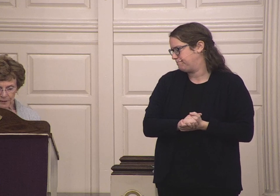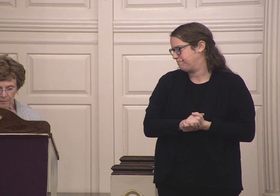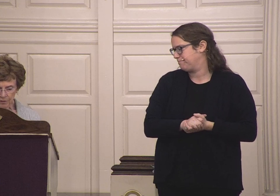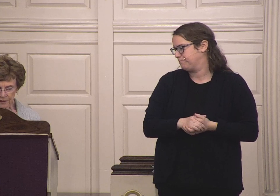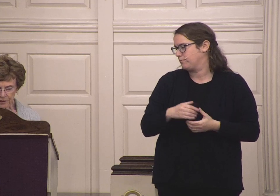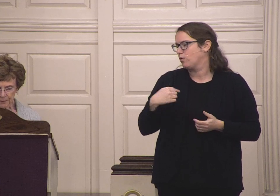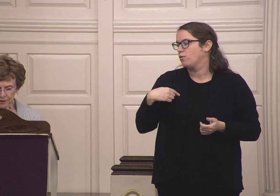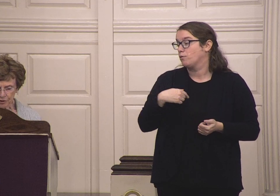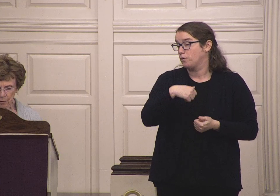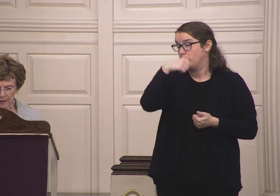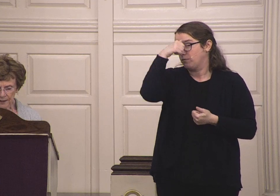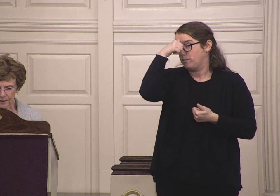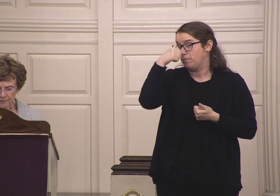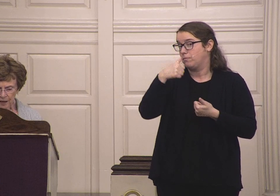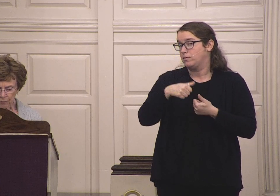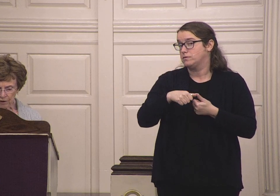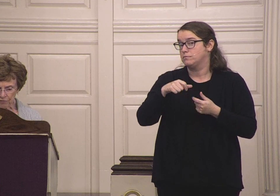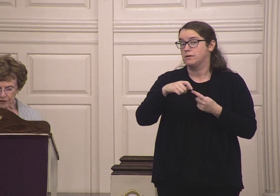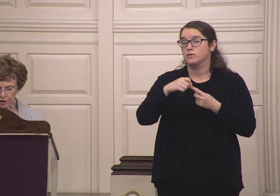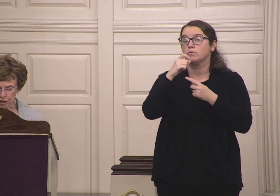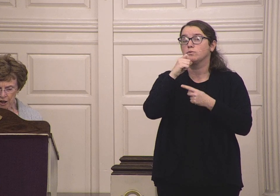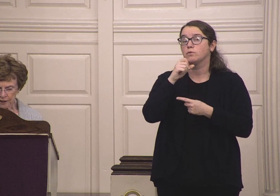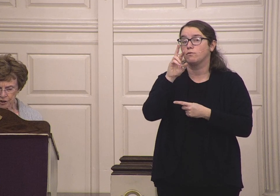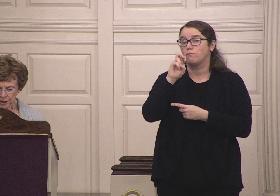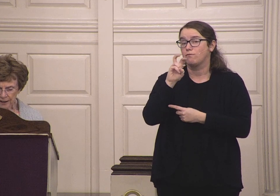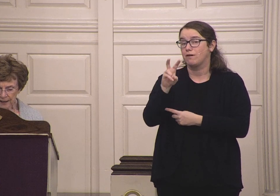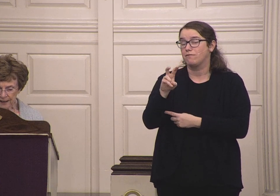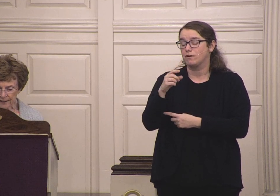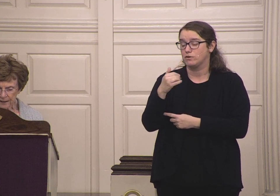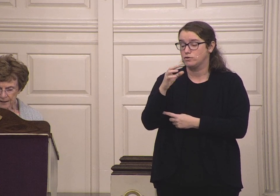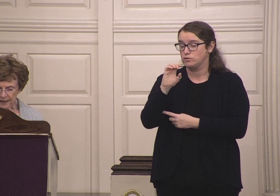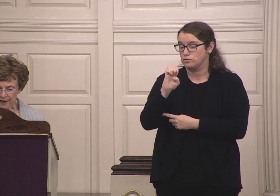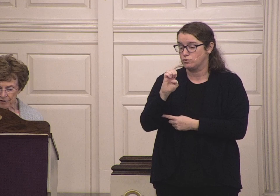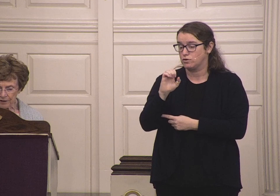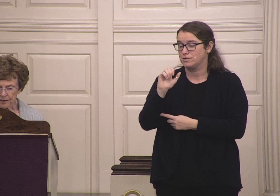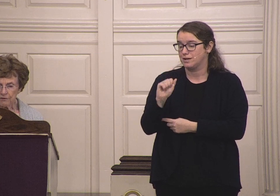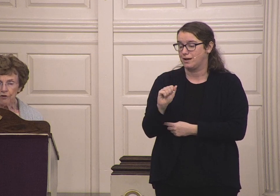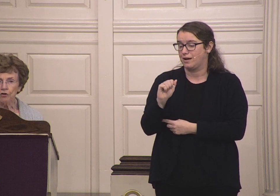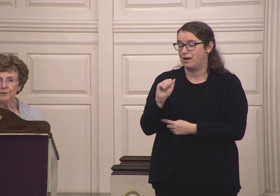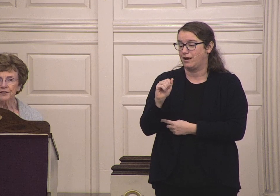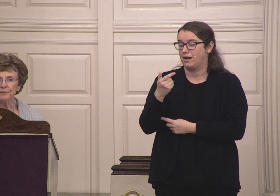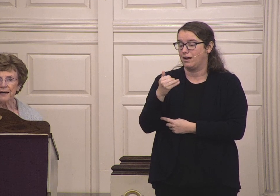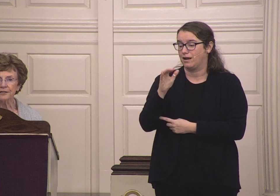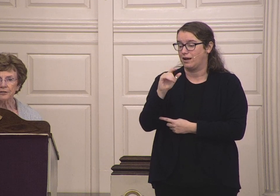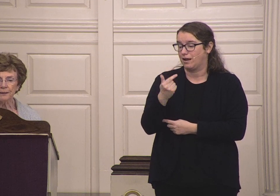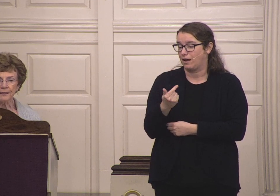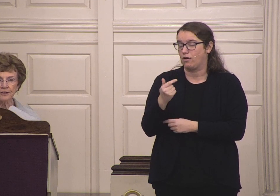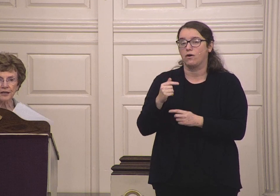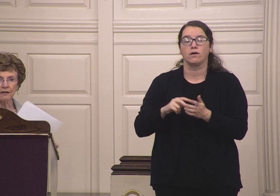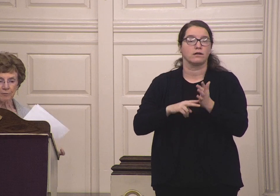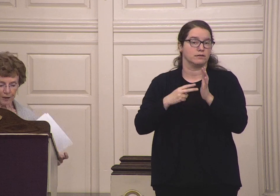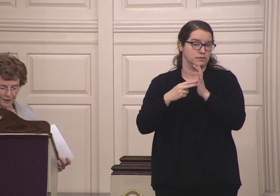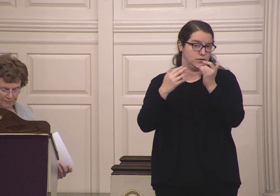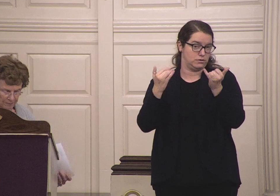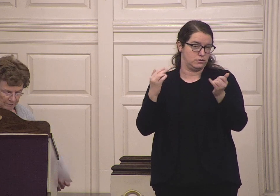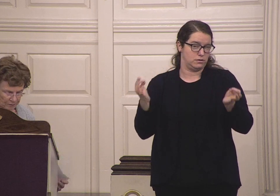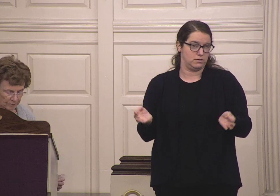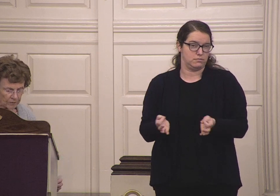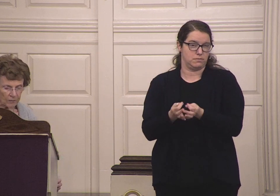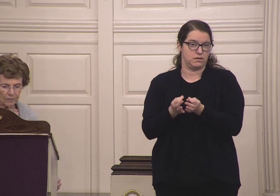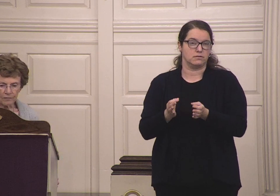We remember in a special way Reverend George A. Carrig, for whom this Mass is being